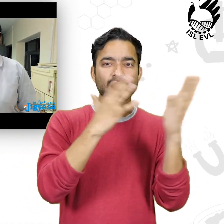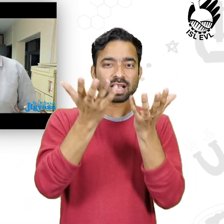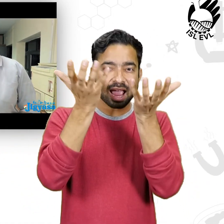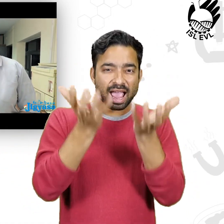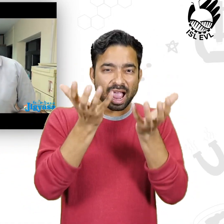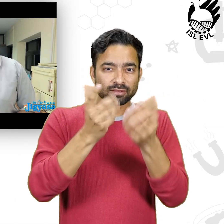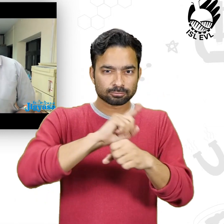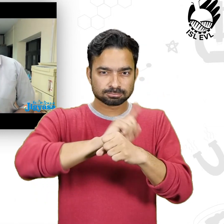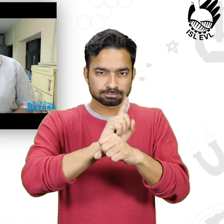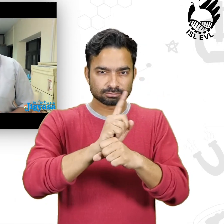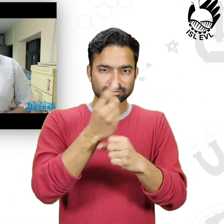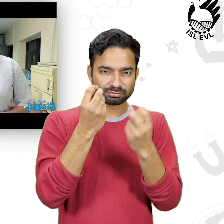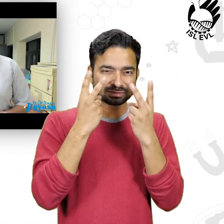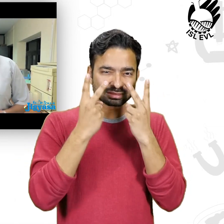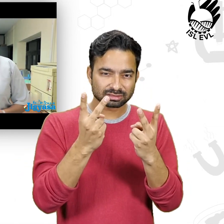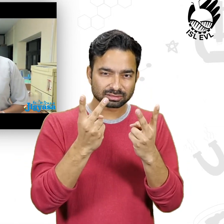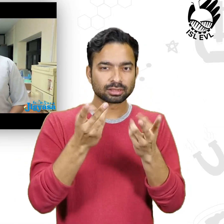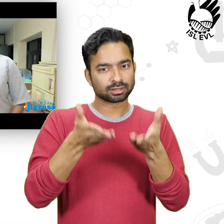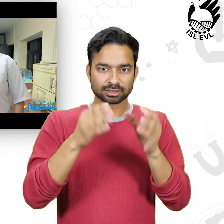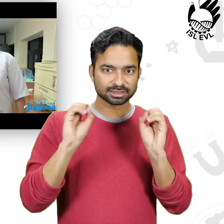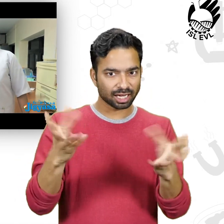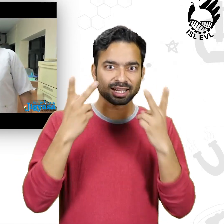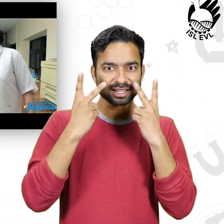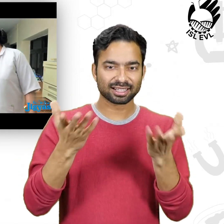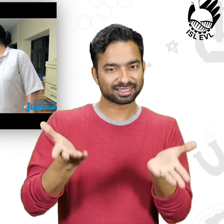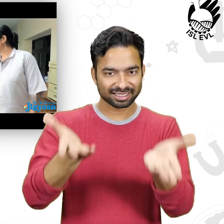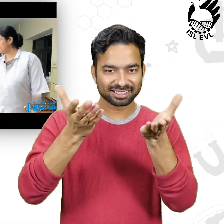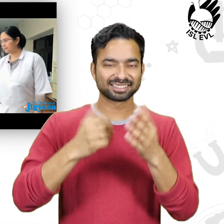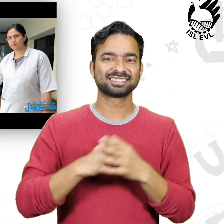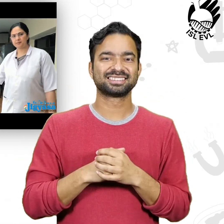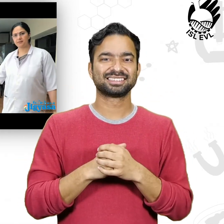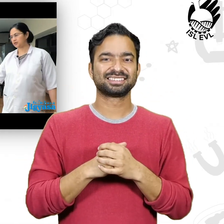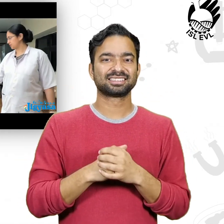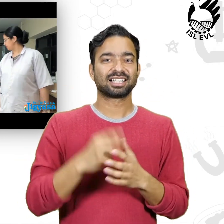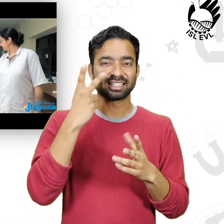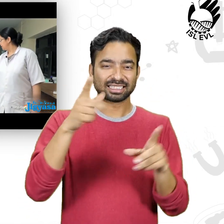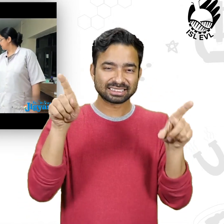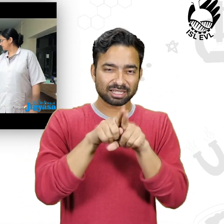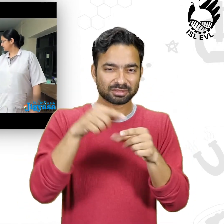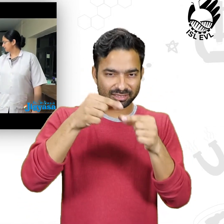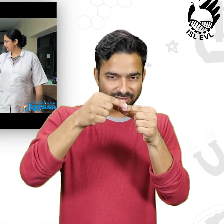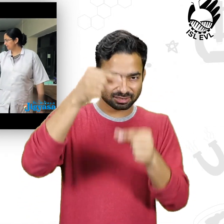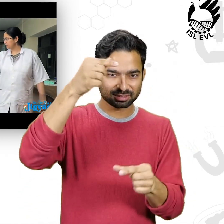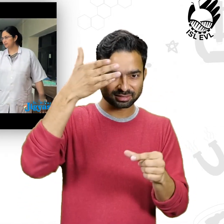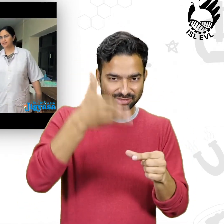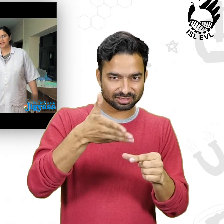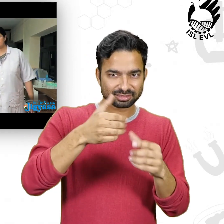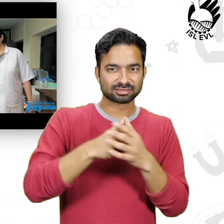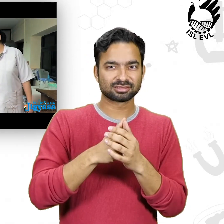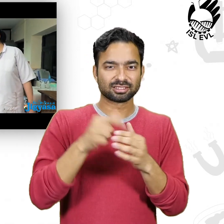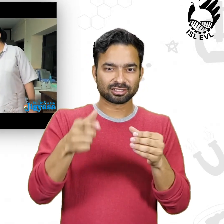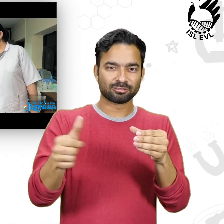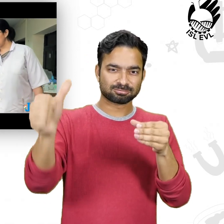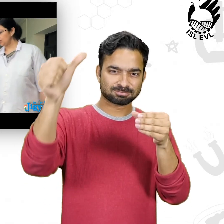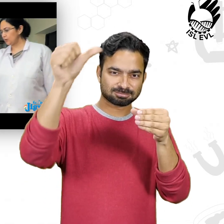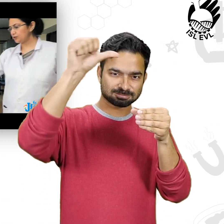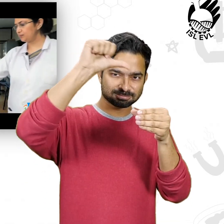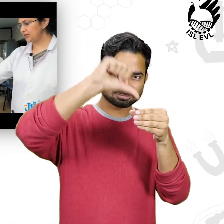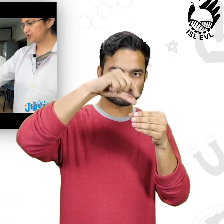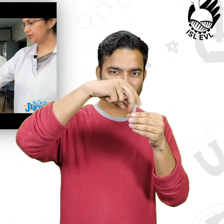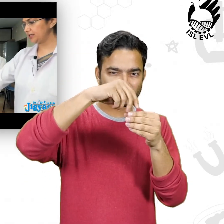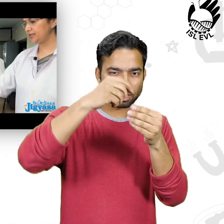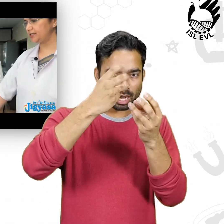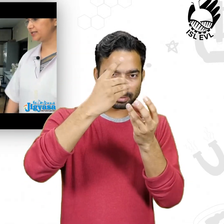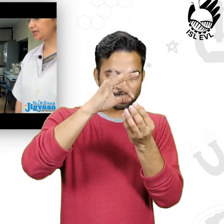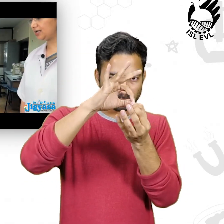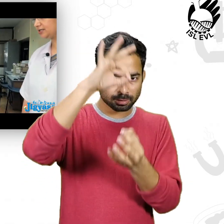inductively coupled plasma mass spectrometer. Here is the sample preparation. This is the sample to be tested. We are going to